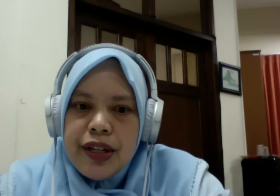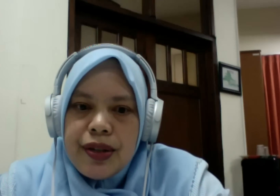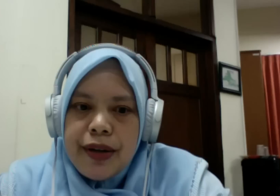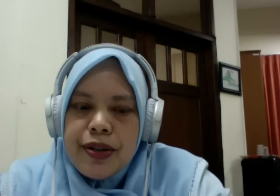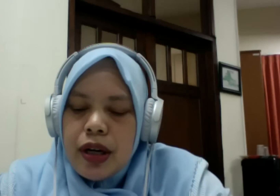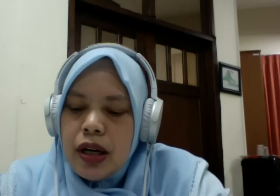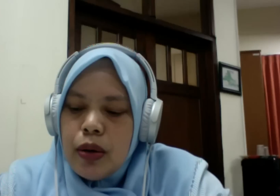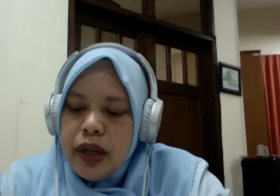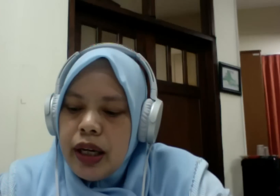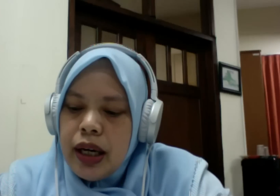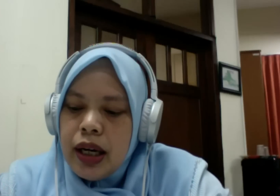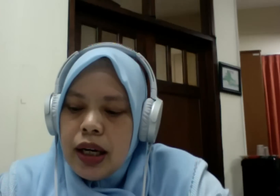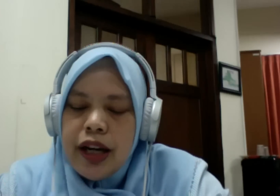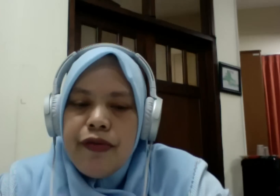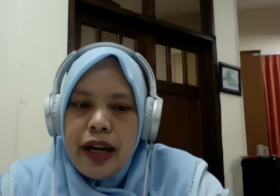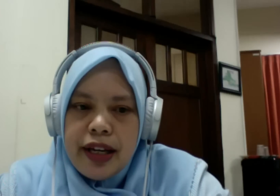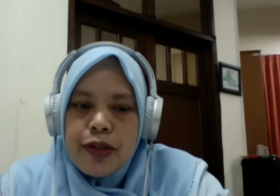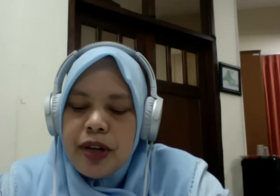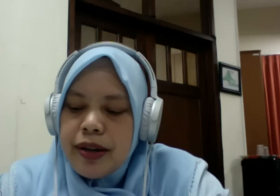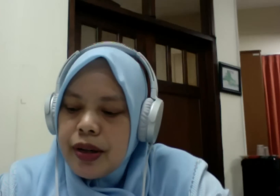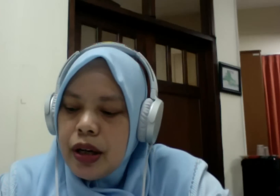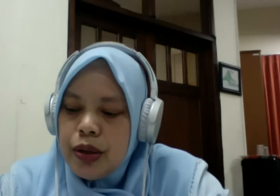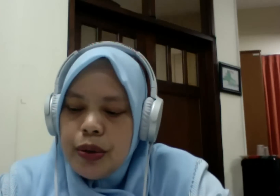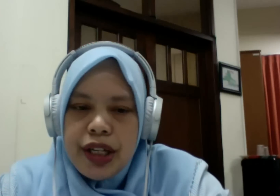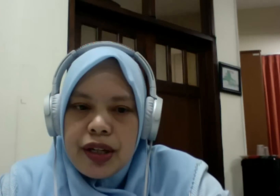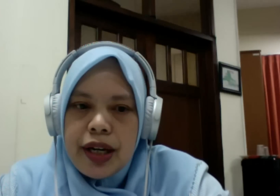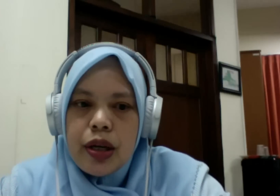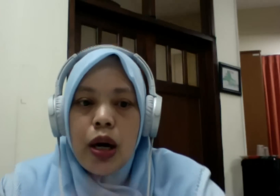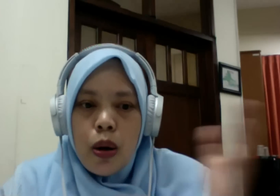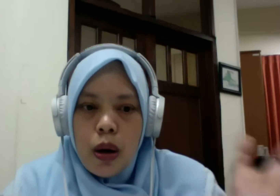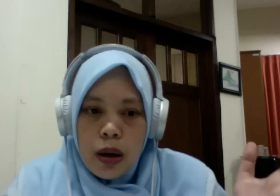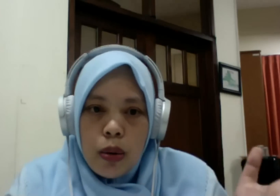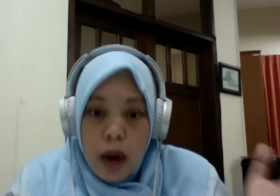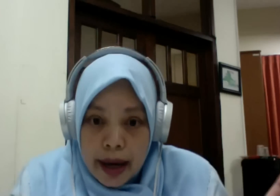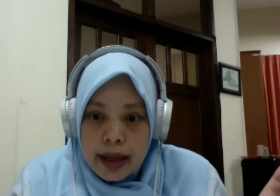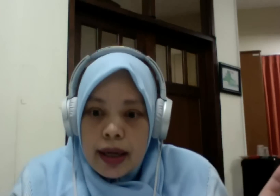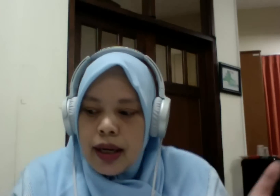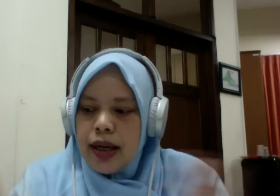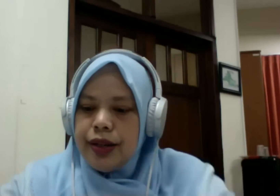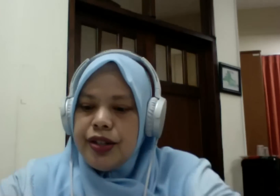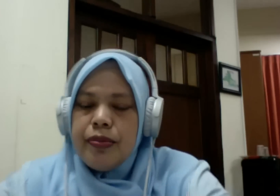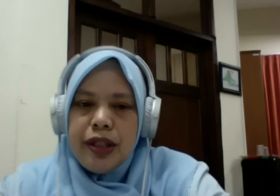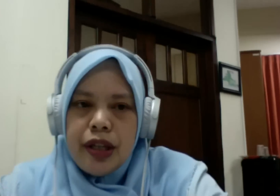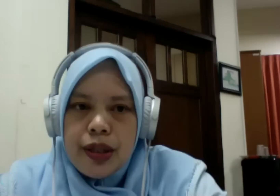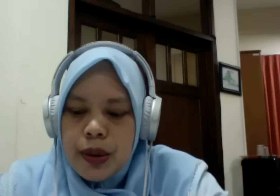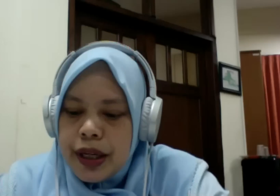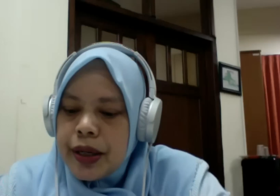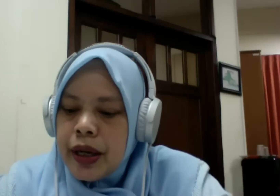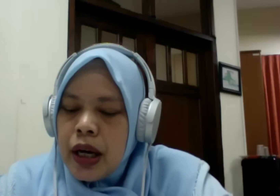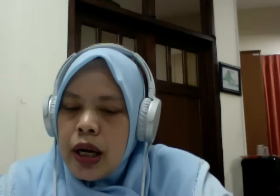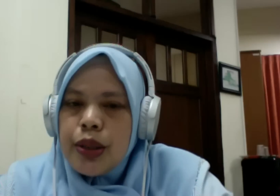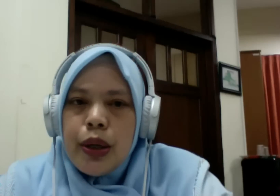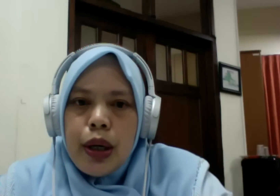in this sense, we invite experts to discuss why disability